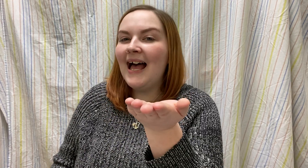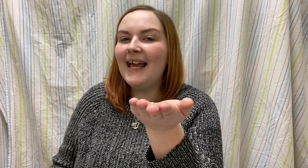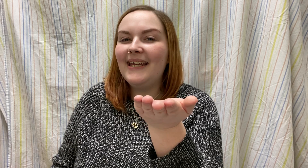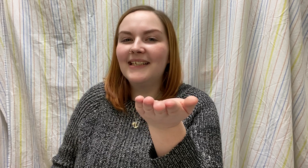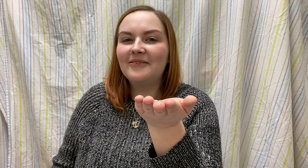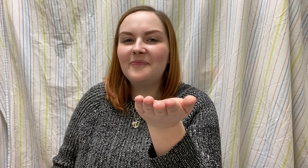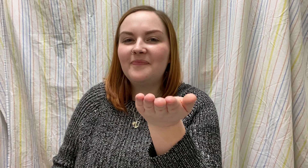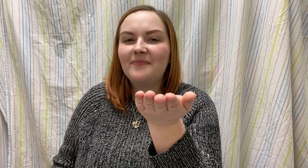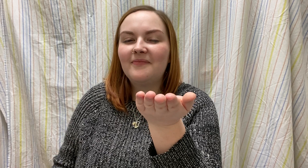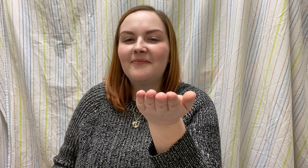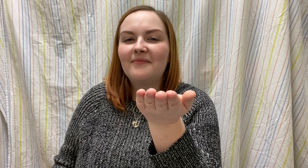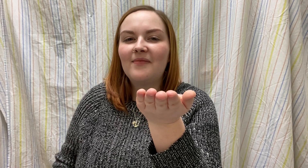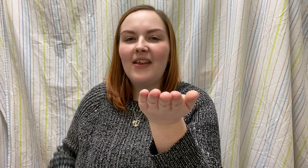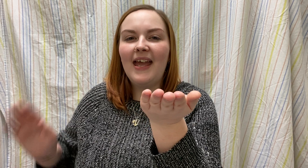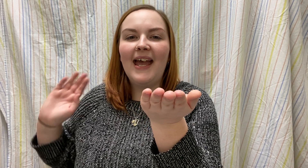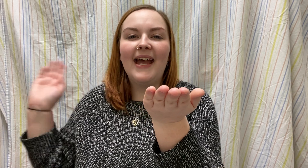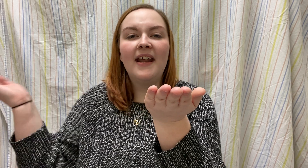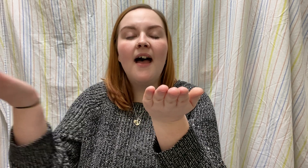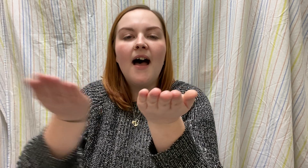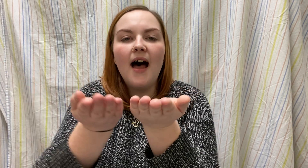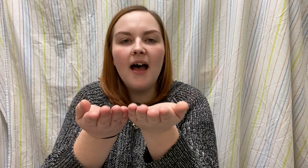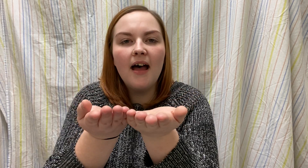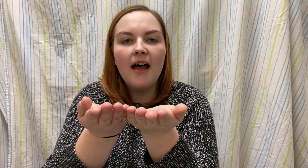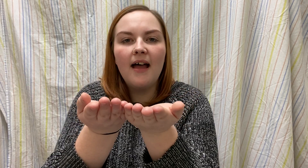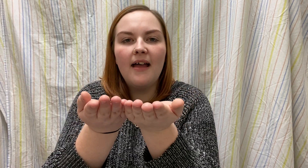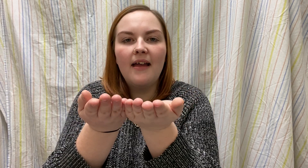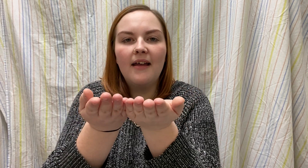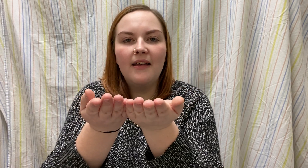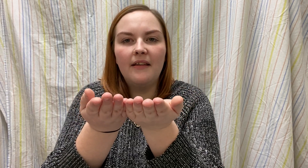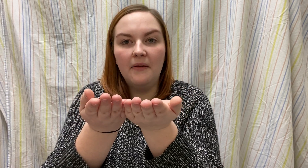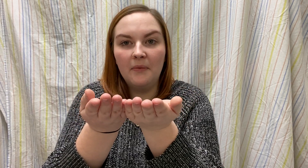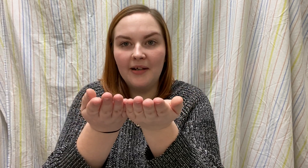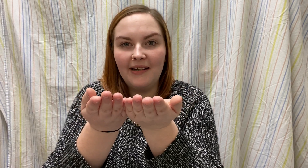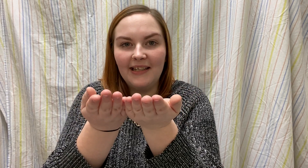I. Add h. The word is